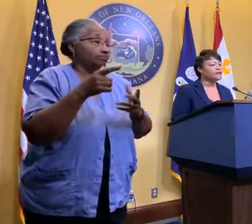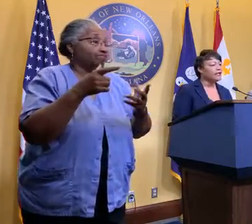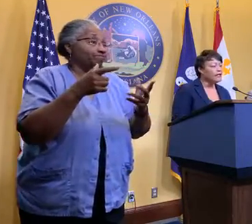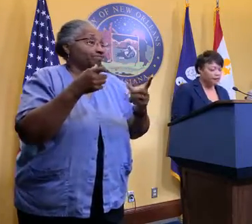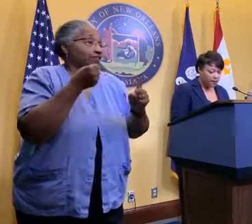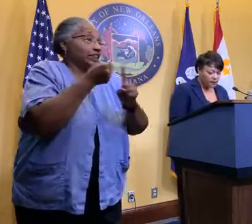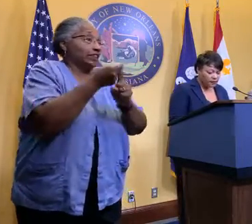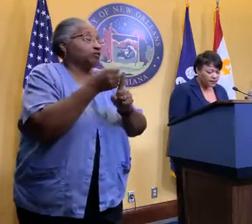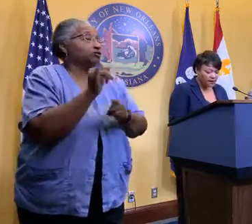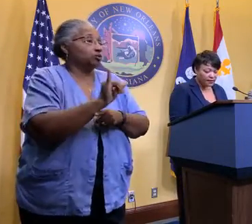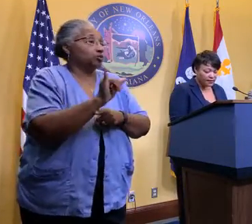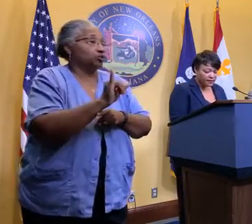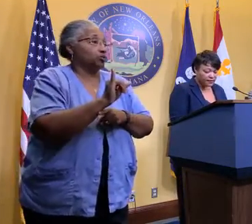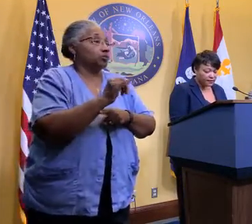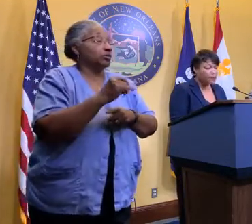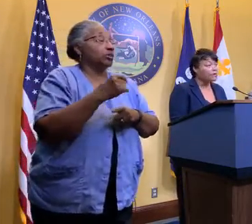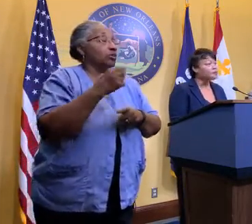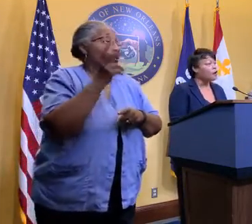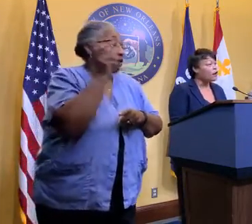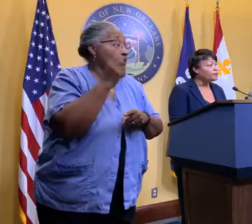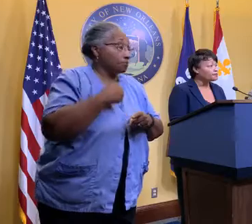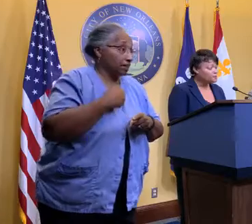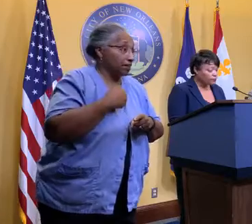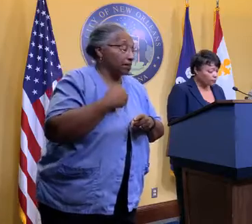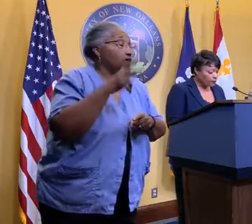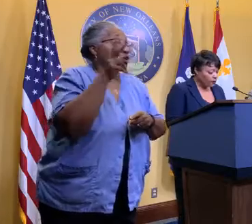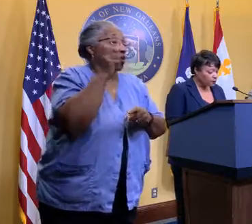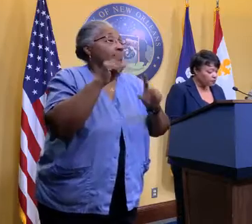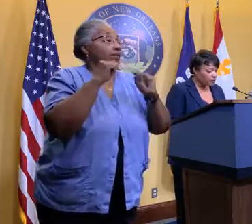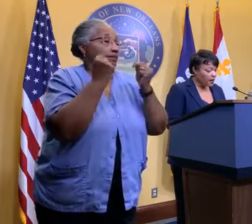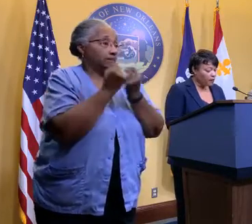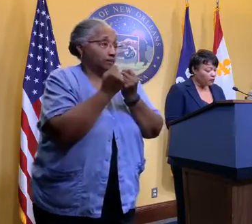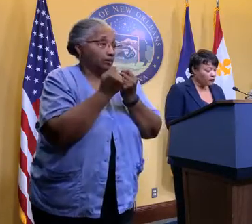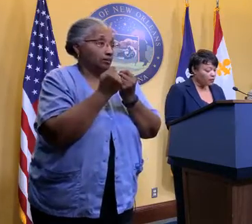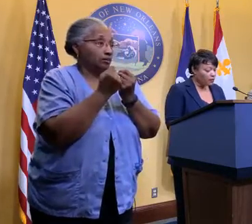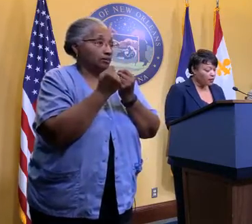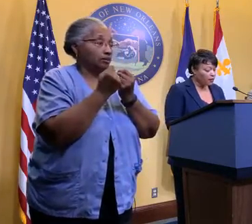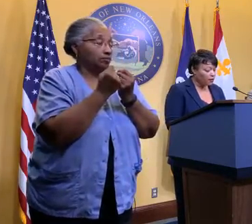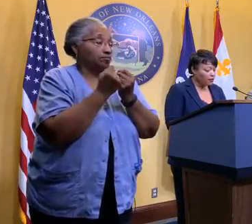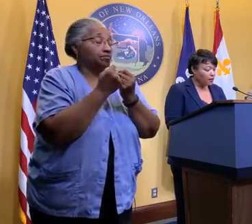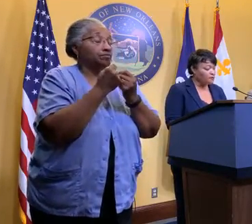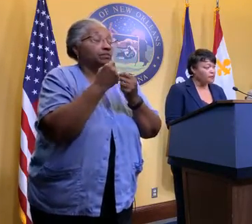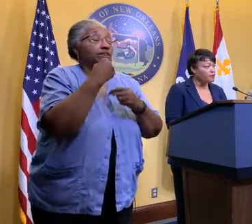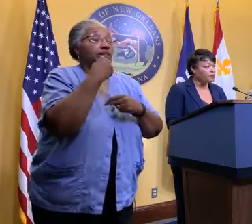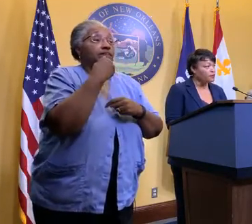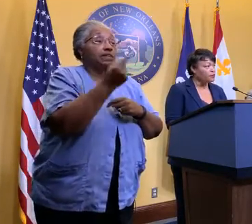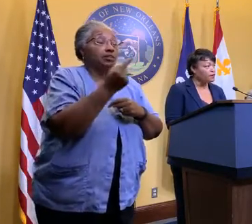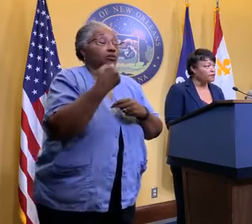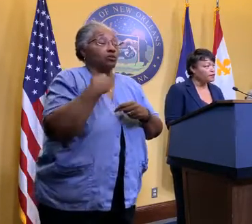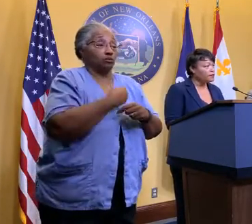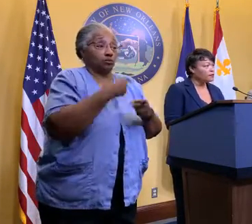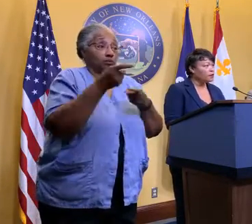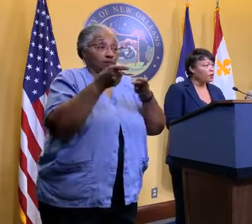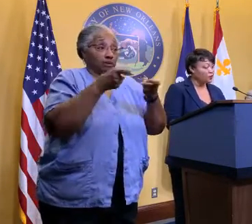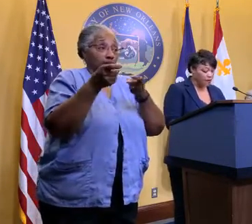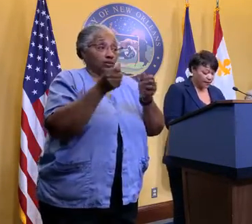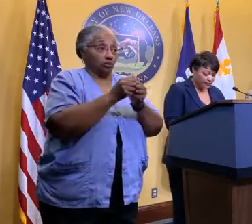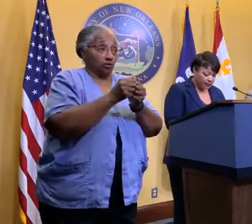and us as a team say this from the start, in terms of how we have been dealing